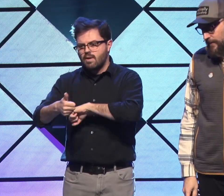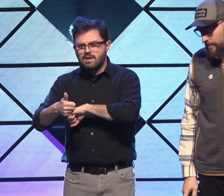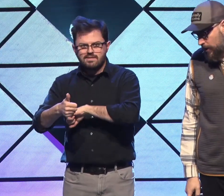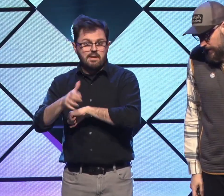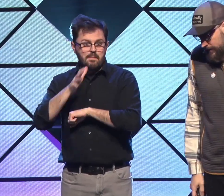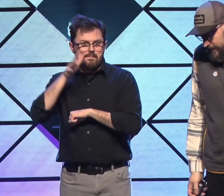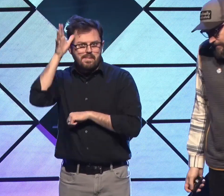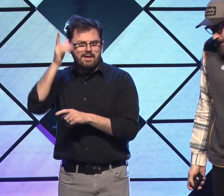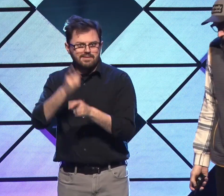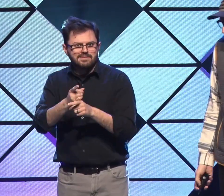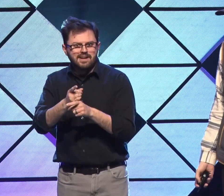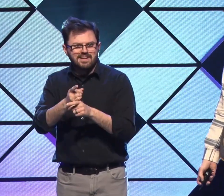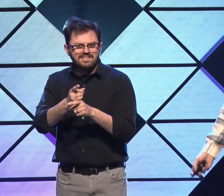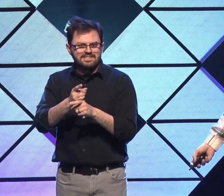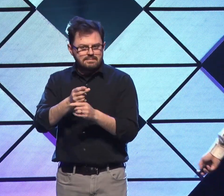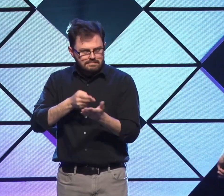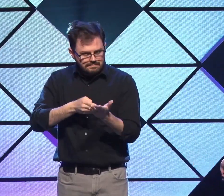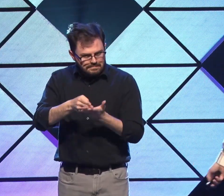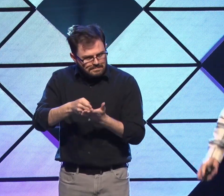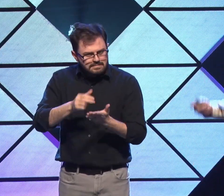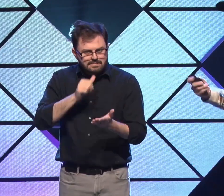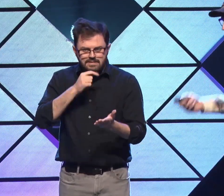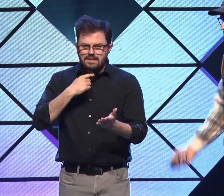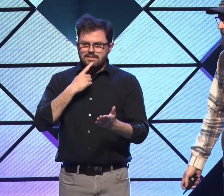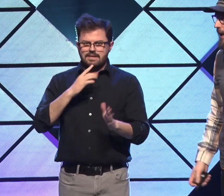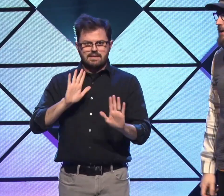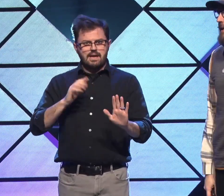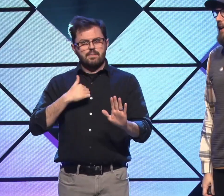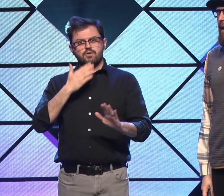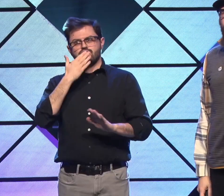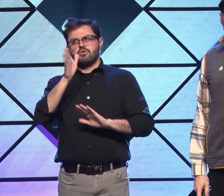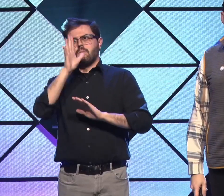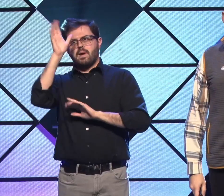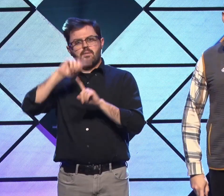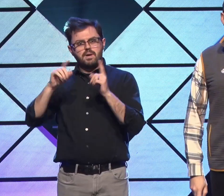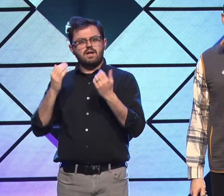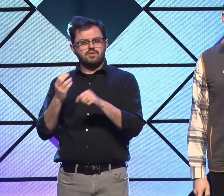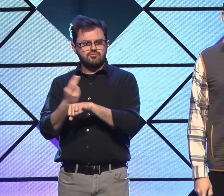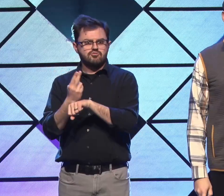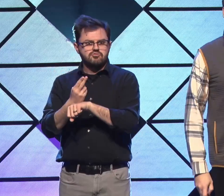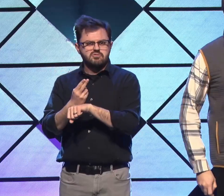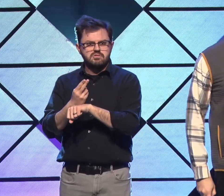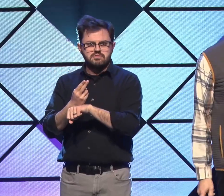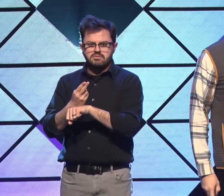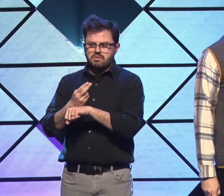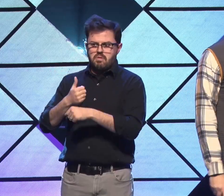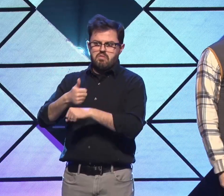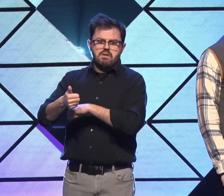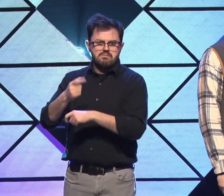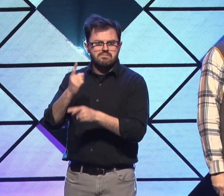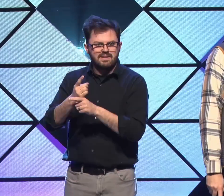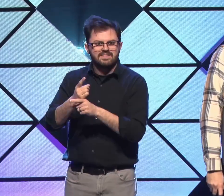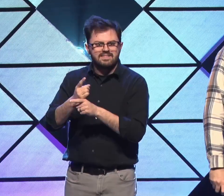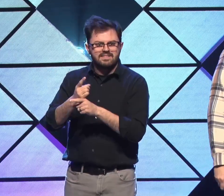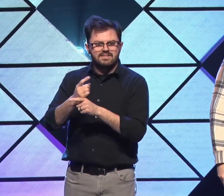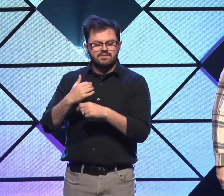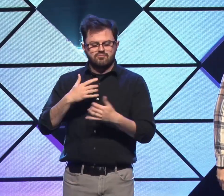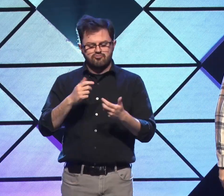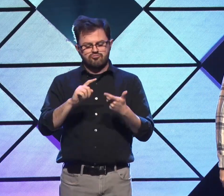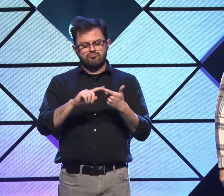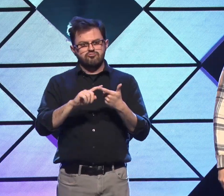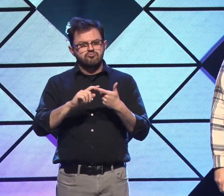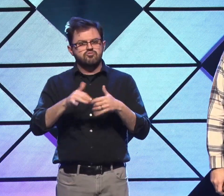right? If I'm honest, I'm not saying I was a good one, but right? We do that. There's reward power, right? We offer